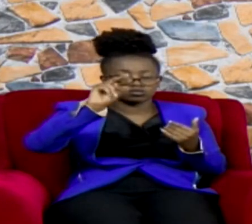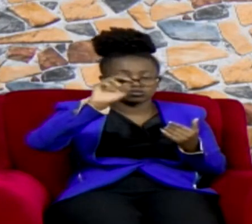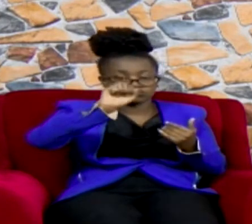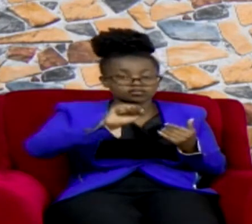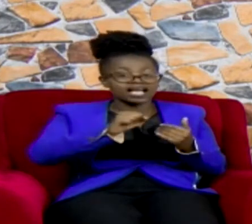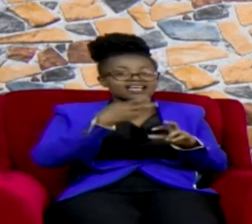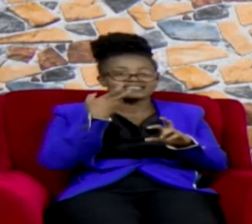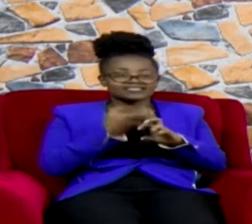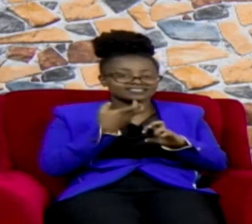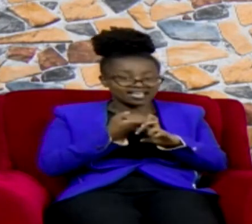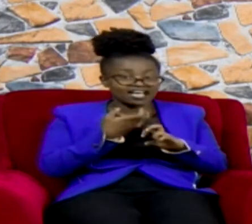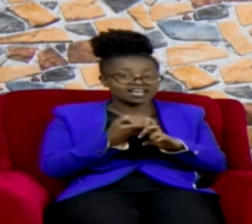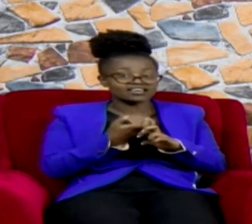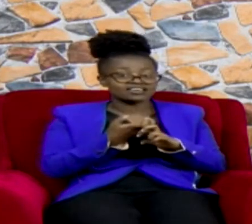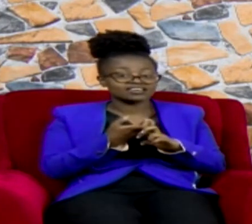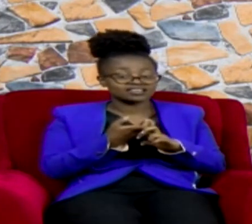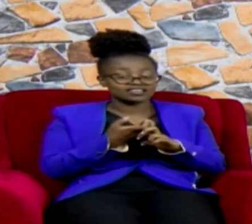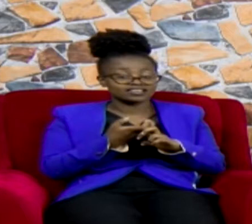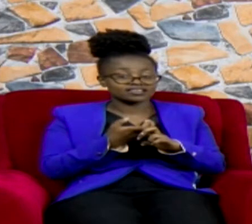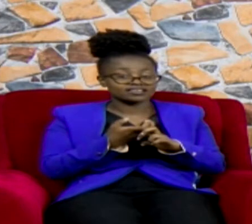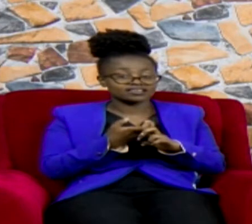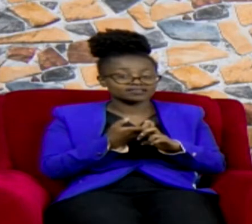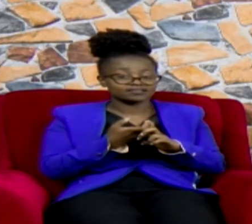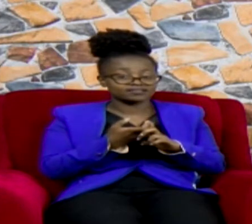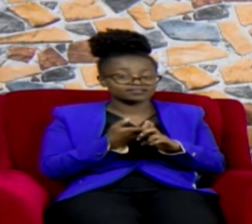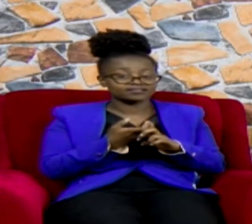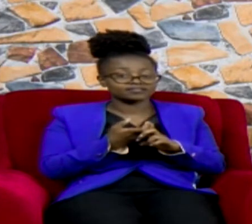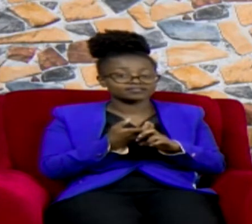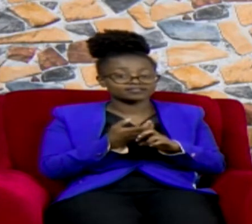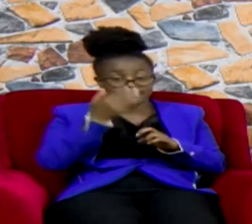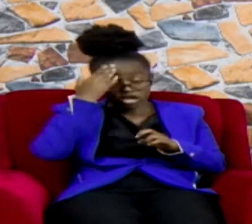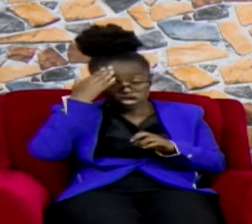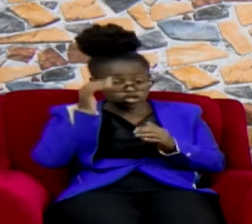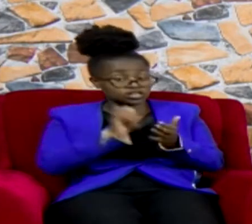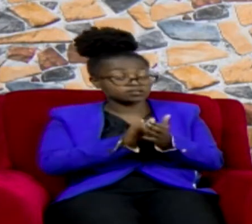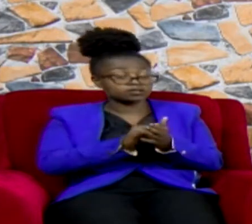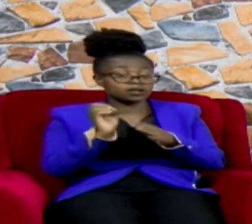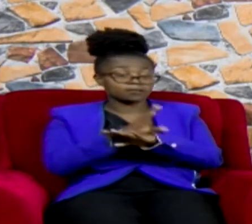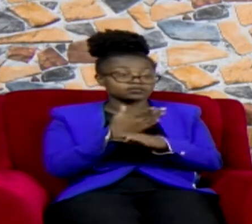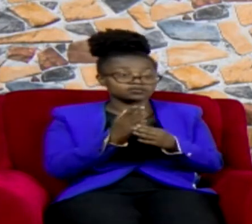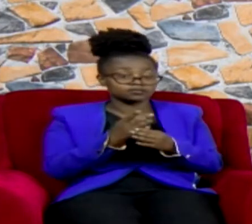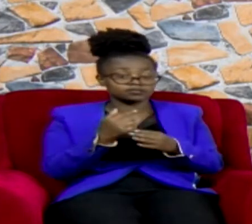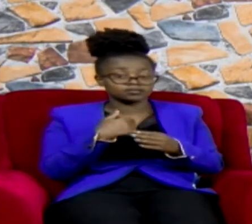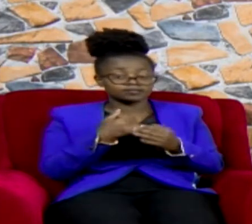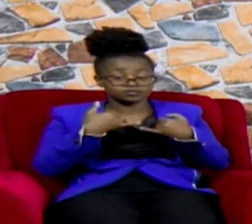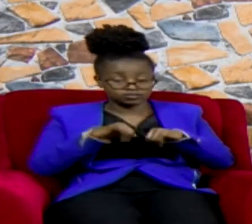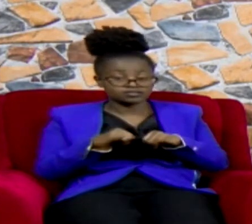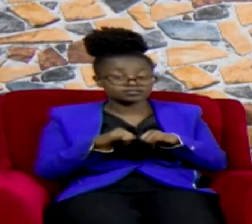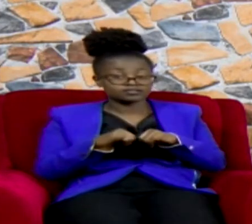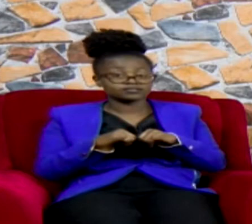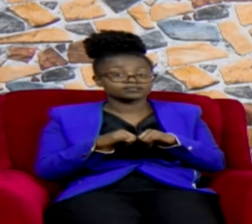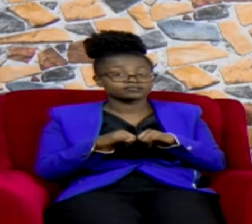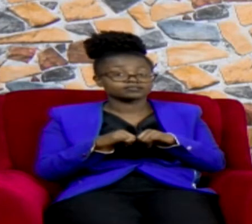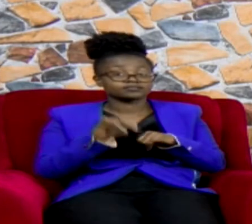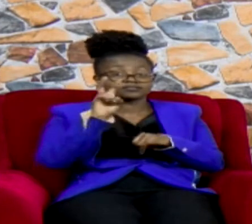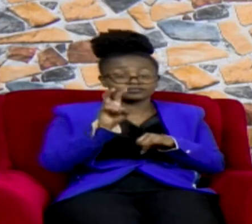They refer them to themselves. Yes, I know. Actually, I was trying. I know I had posted something like that. I was trying